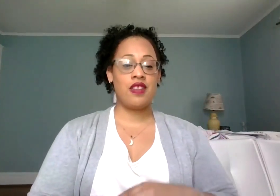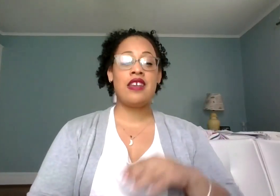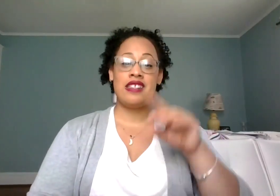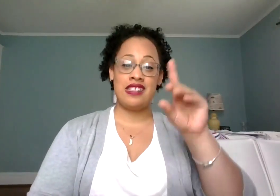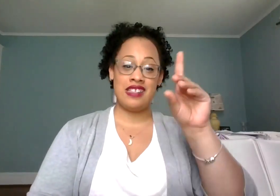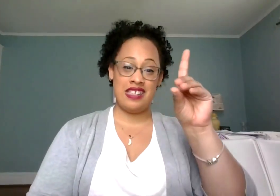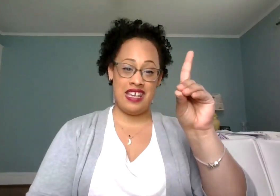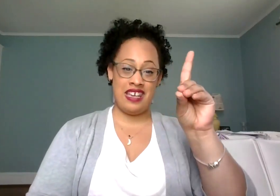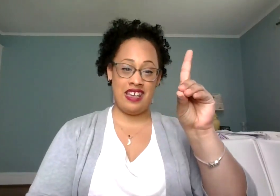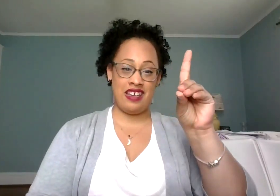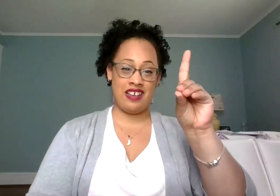D.